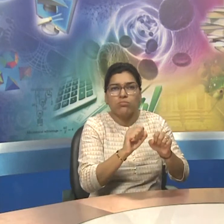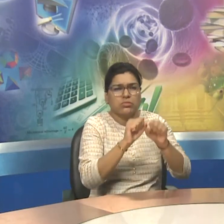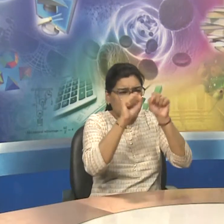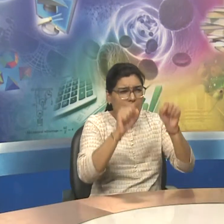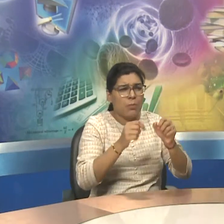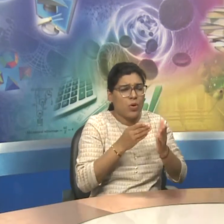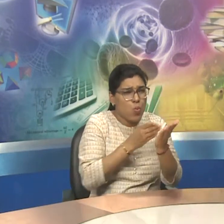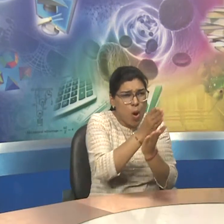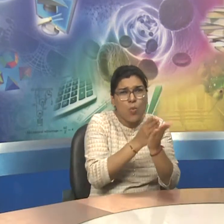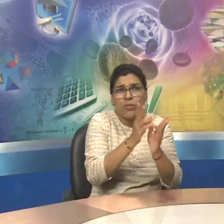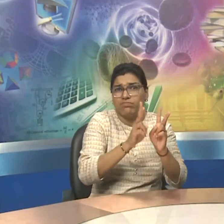comprises